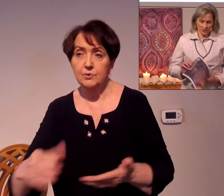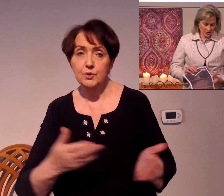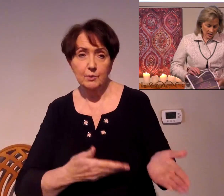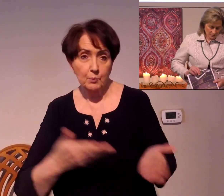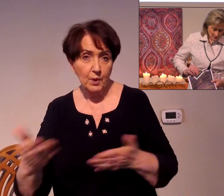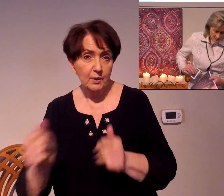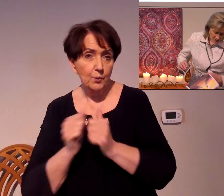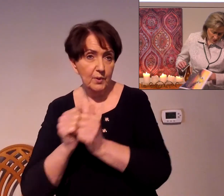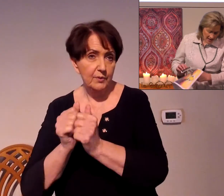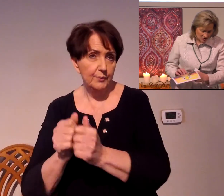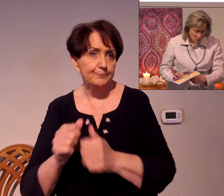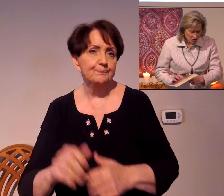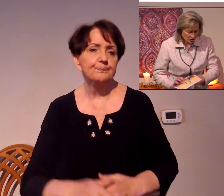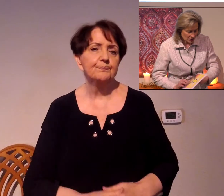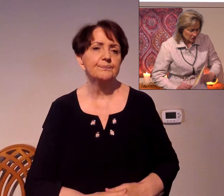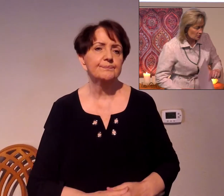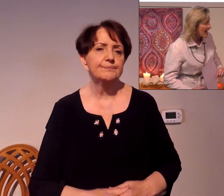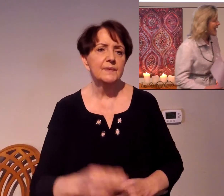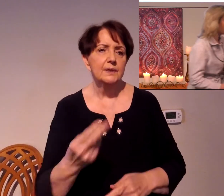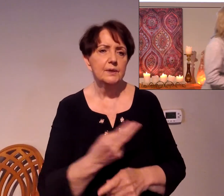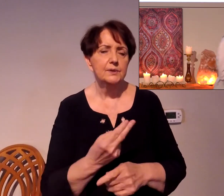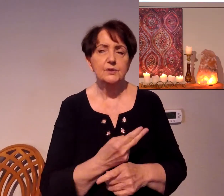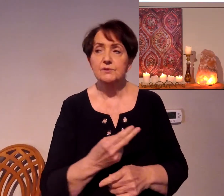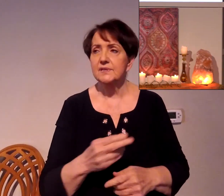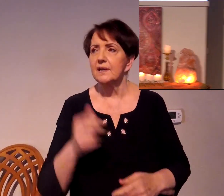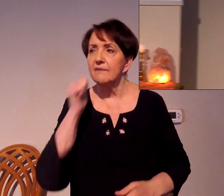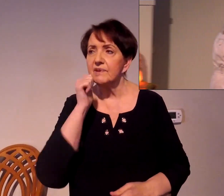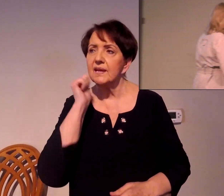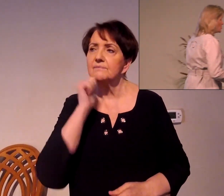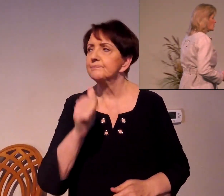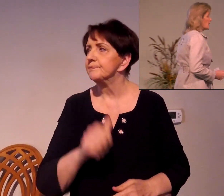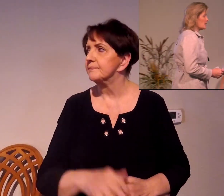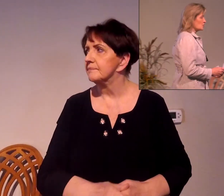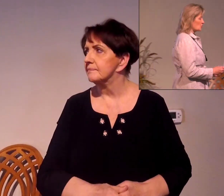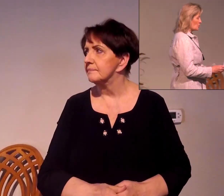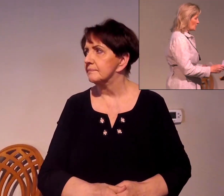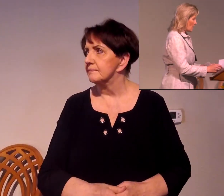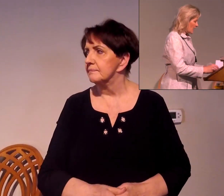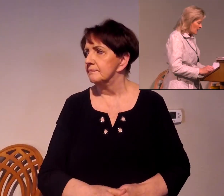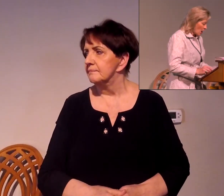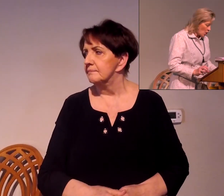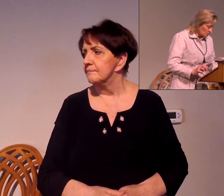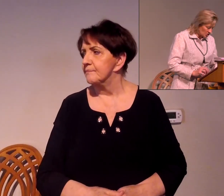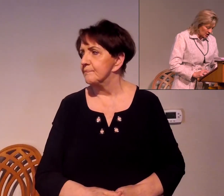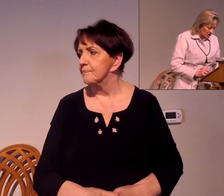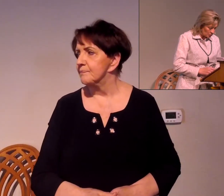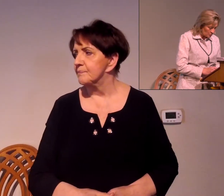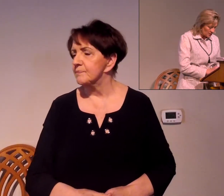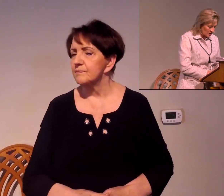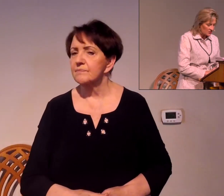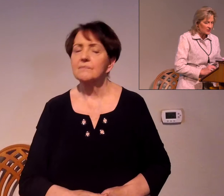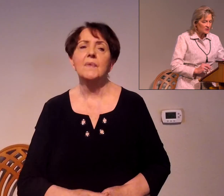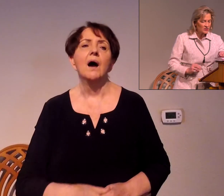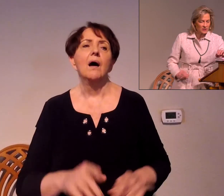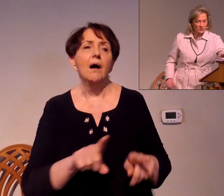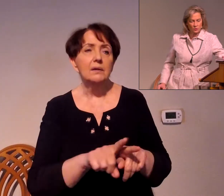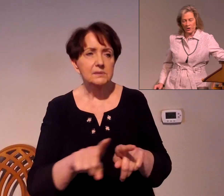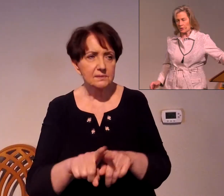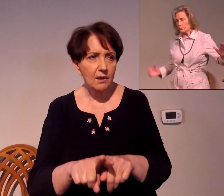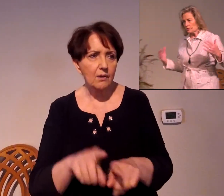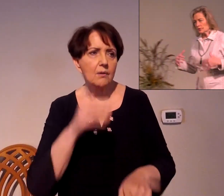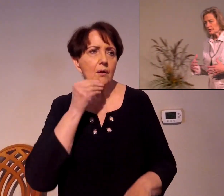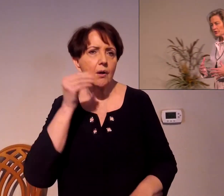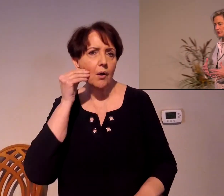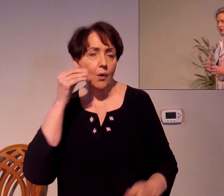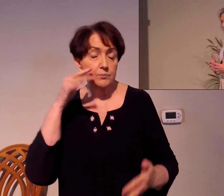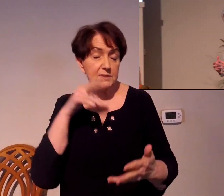use this step. So that's what you're going to do. And we're going to invite you to get into a home study group because this is where